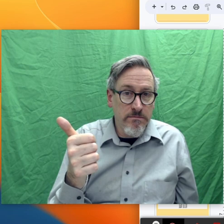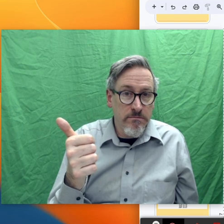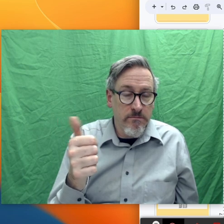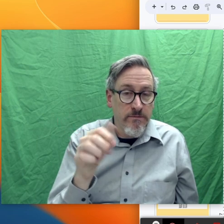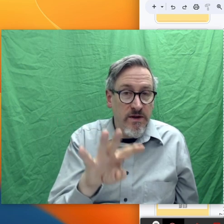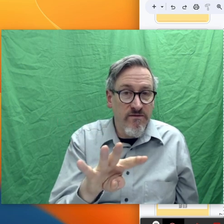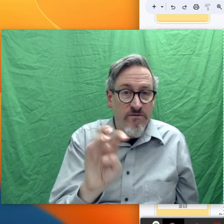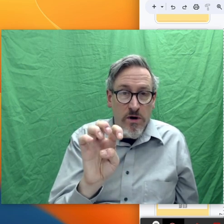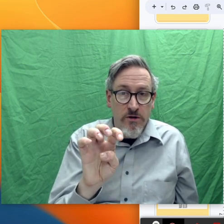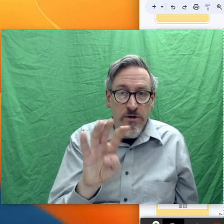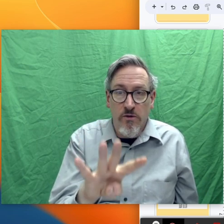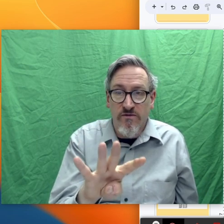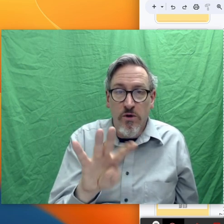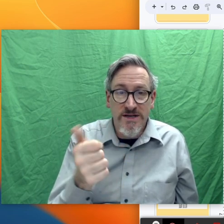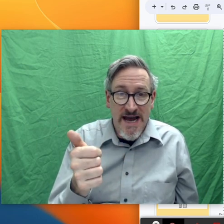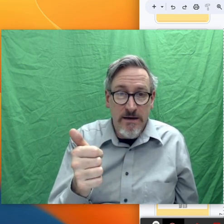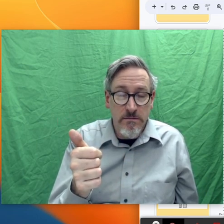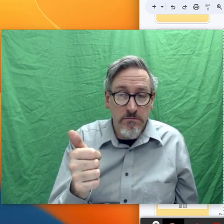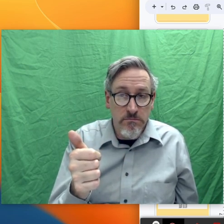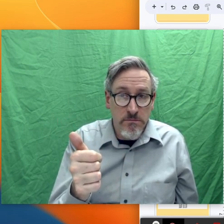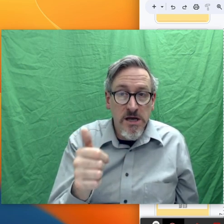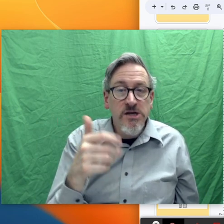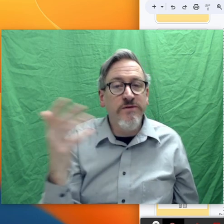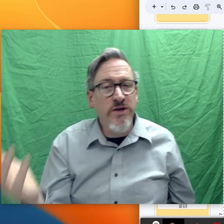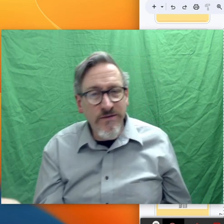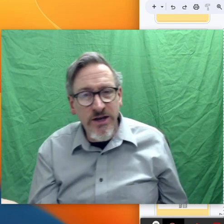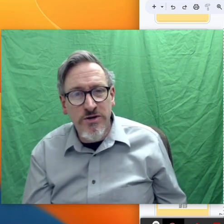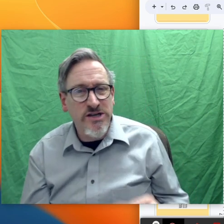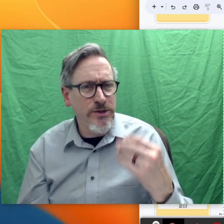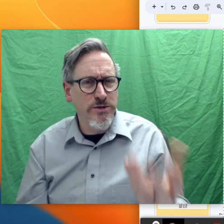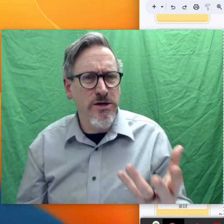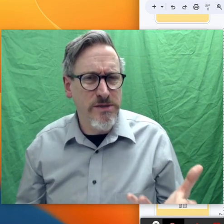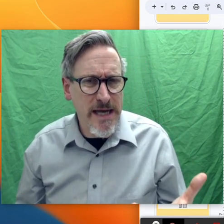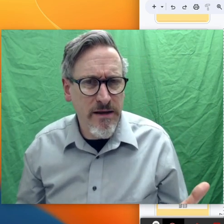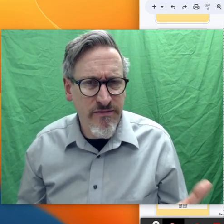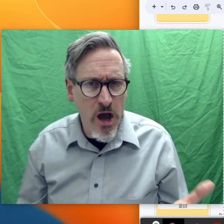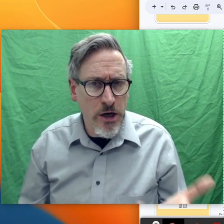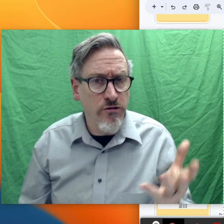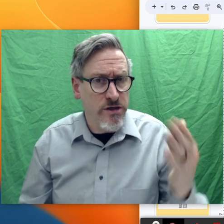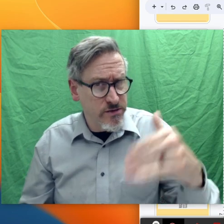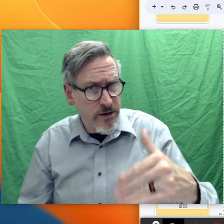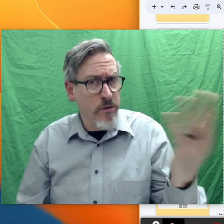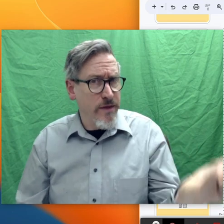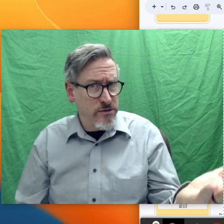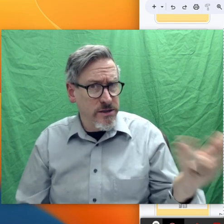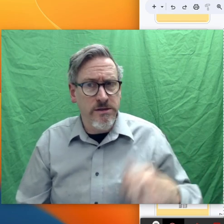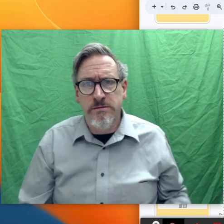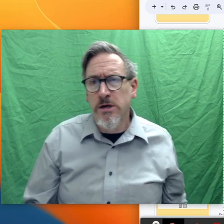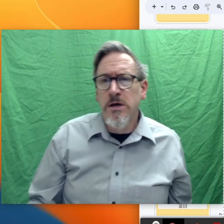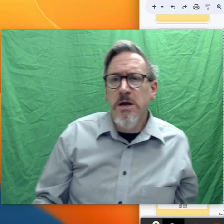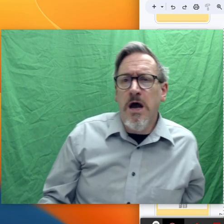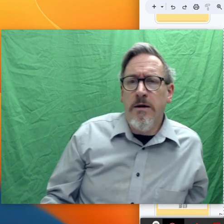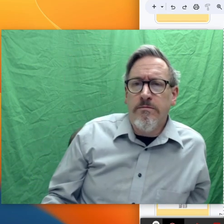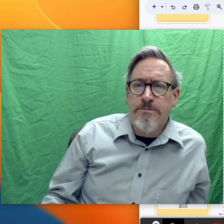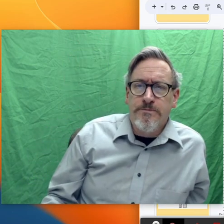410, 400 or 410. So if you're giving an address, we usually don't say the hundreds, right, or thousands.